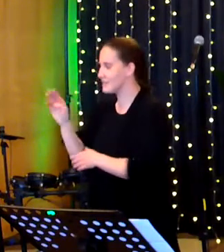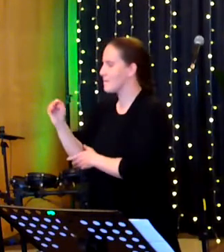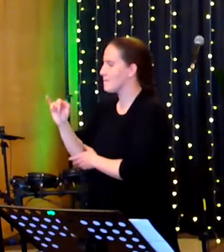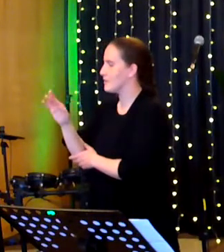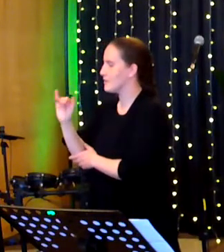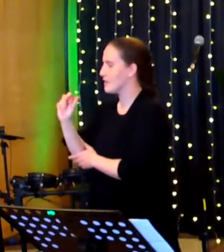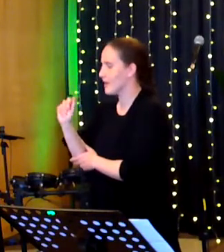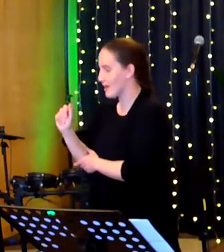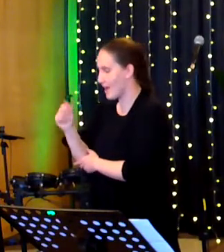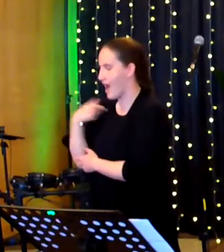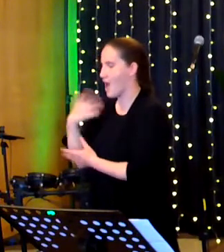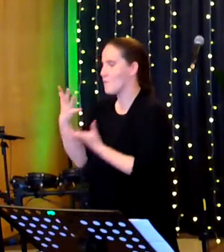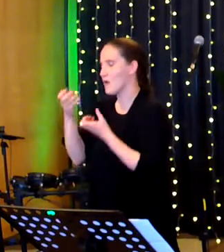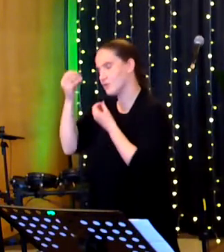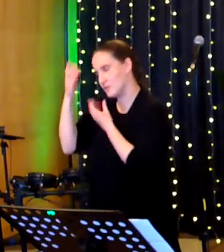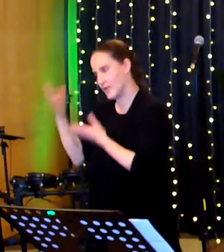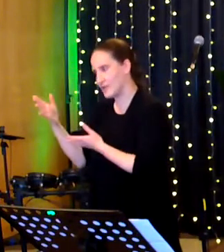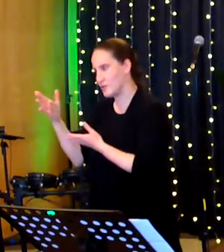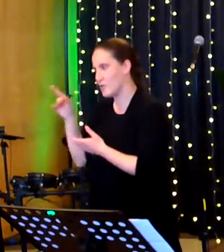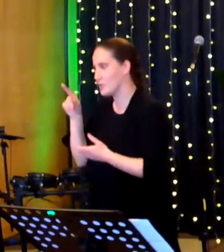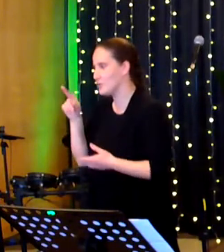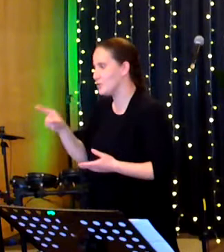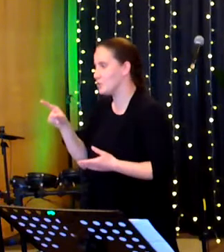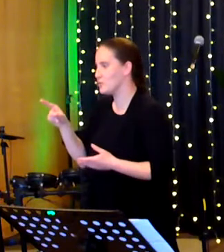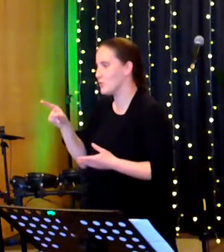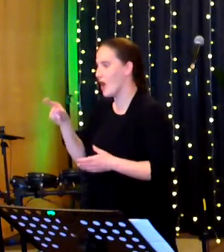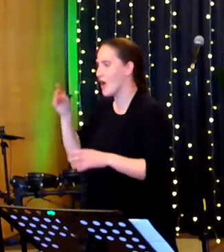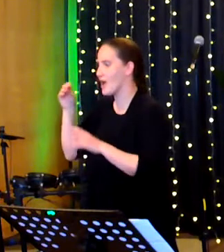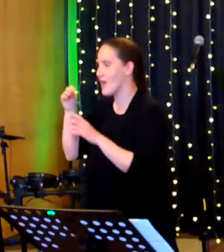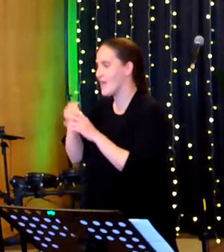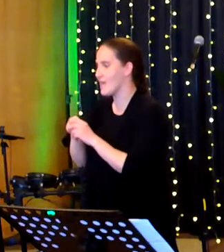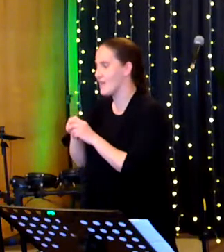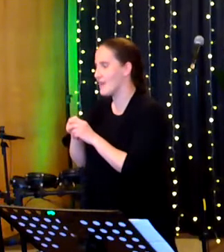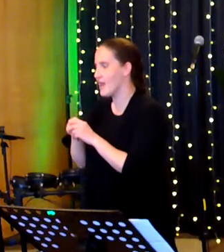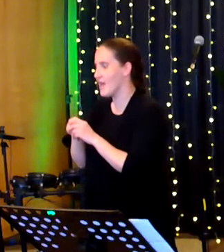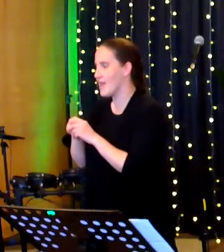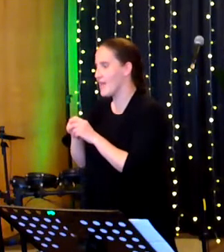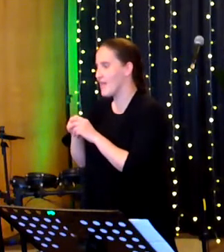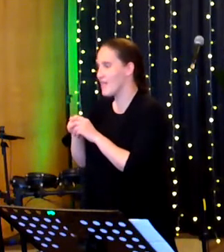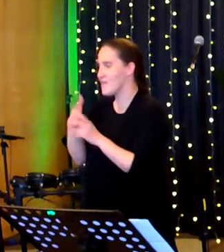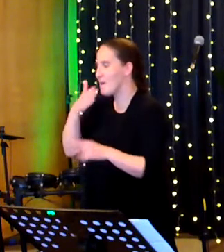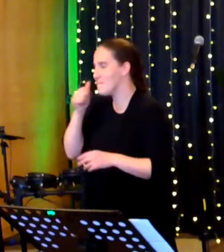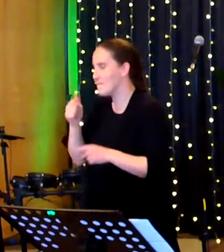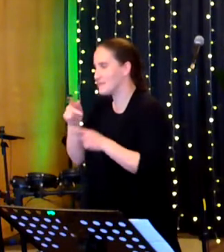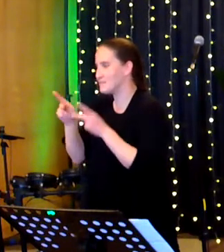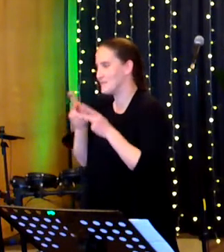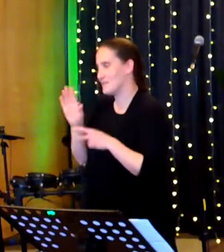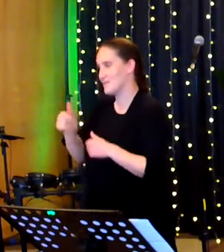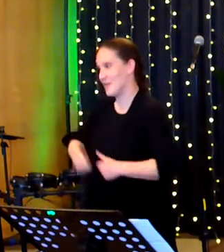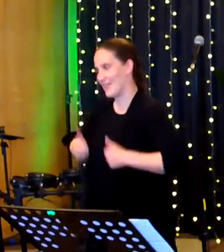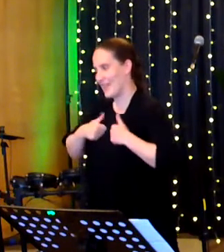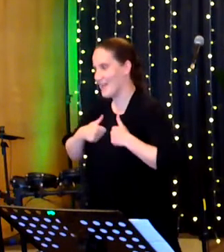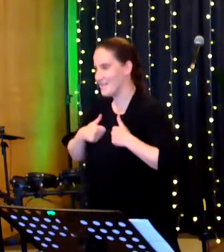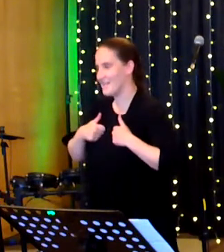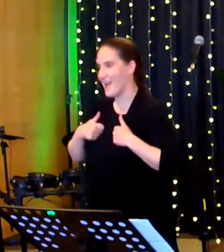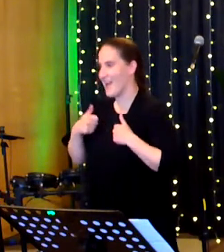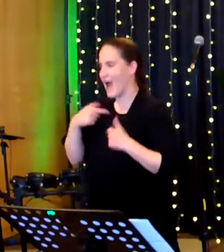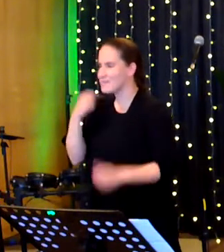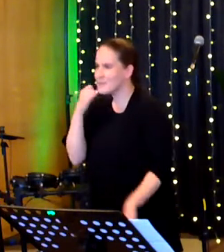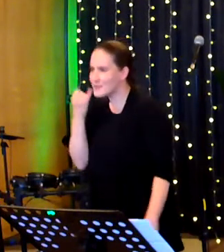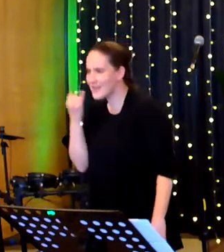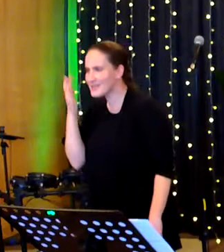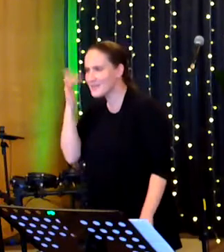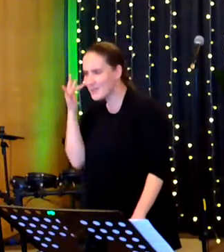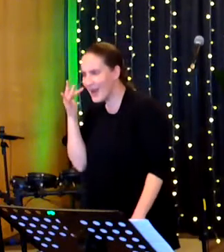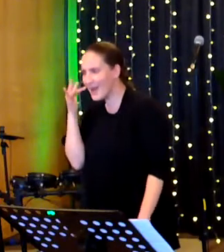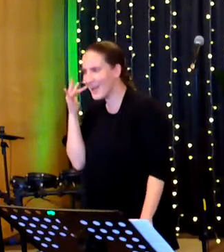I just want to tell you right now, you are in the best position of your life. I really envy you because you